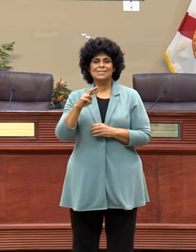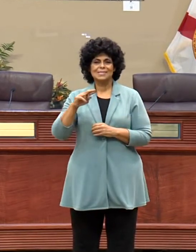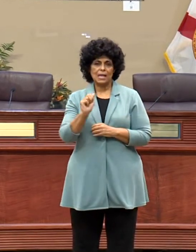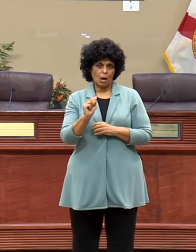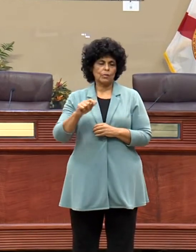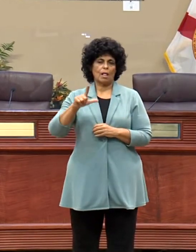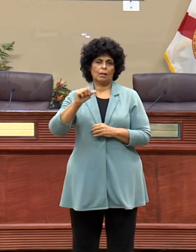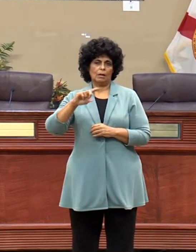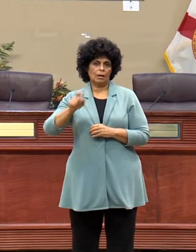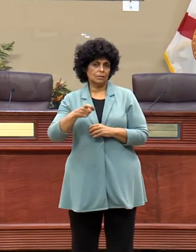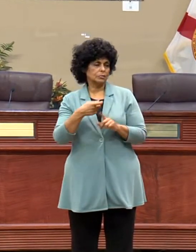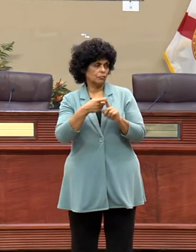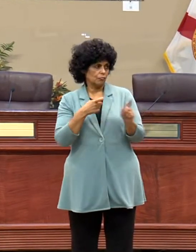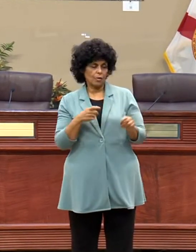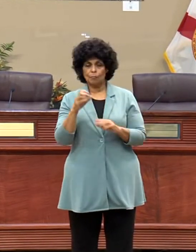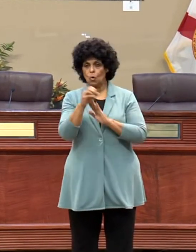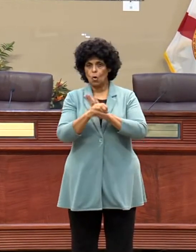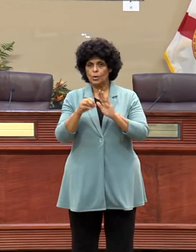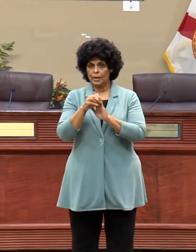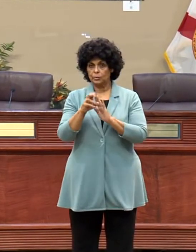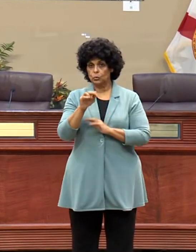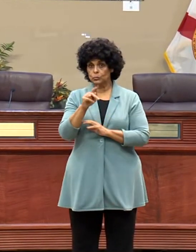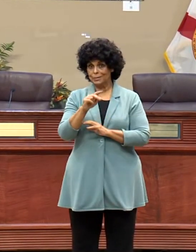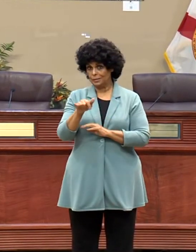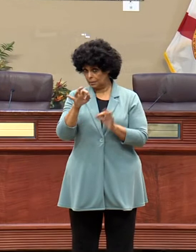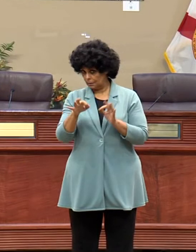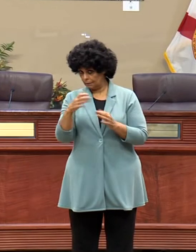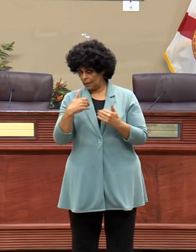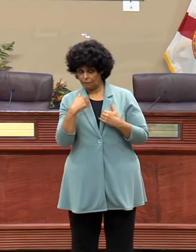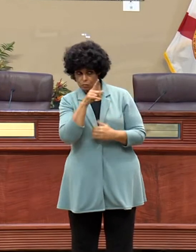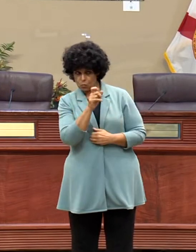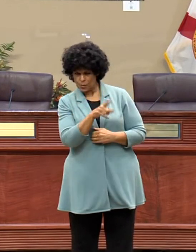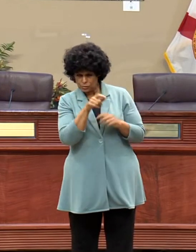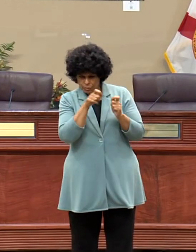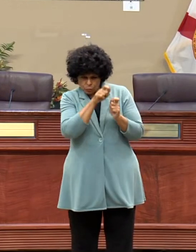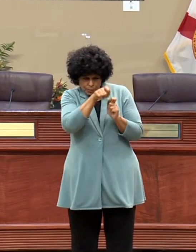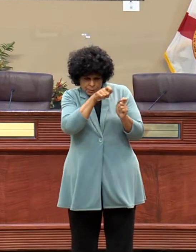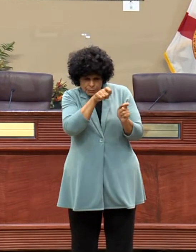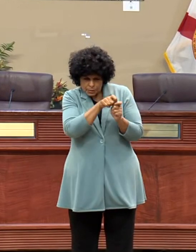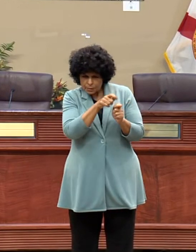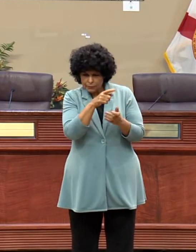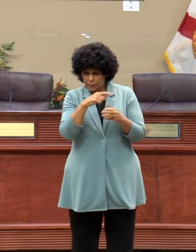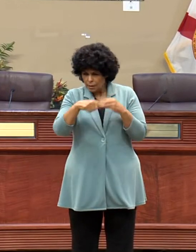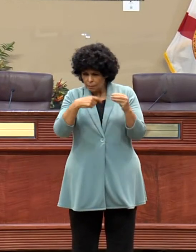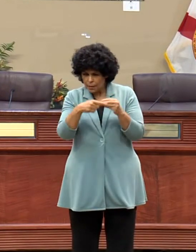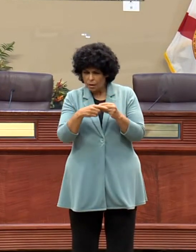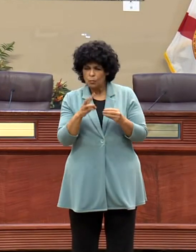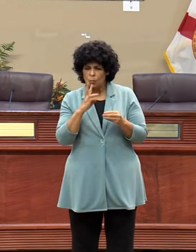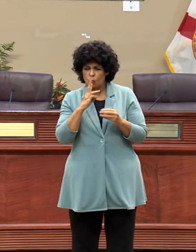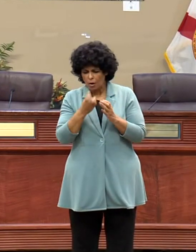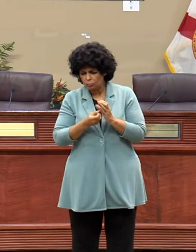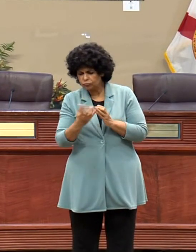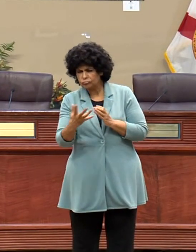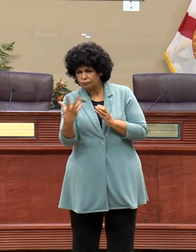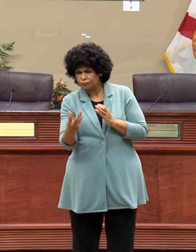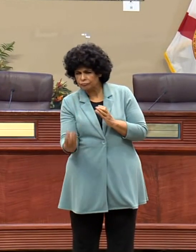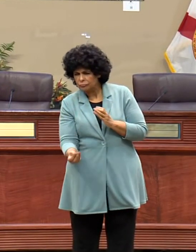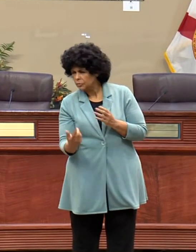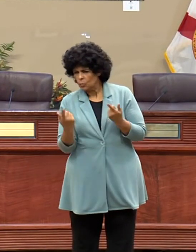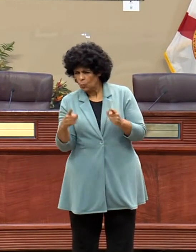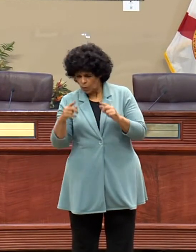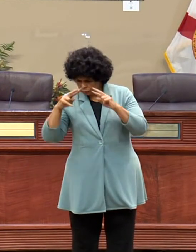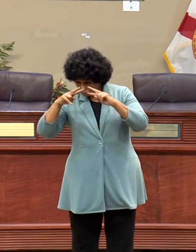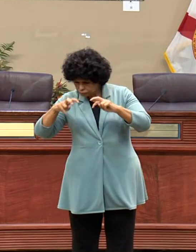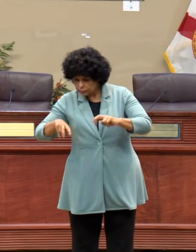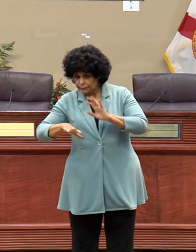Orange County Utilities, should we have questions specifically about what we're seeing in our wastewater system.